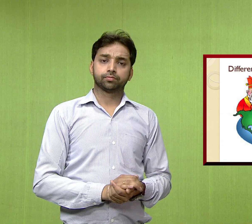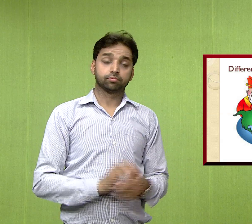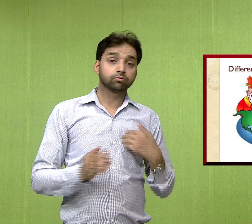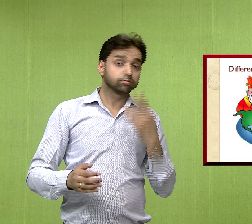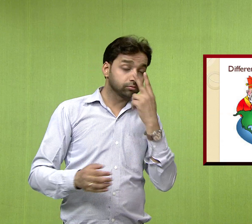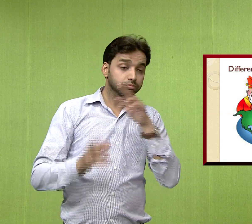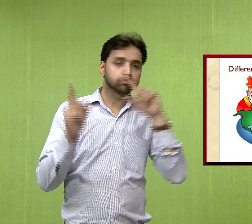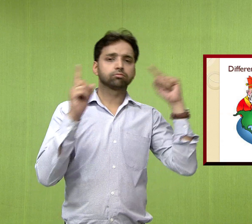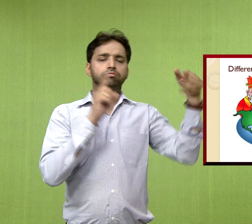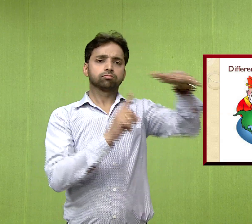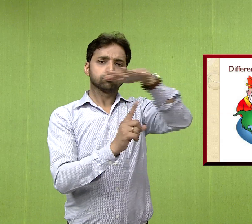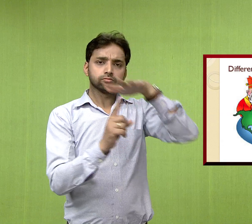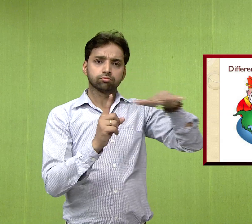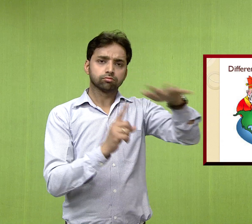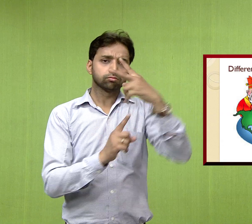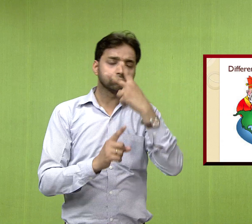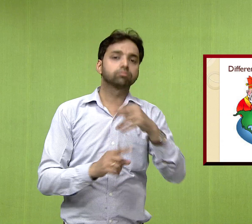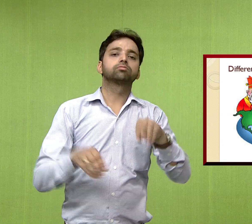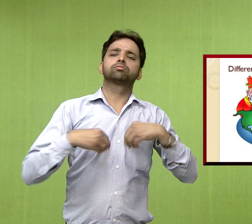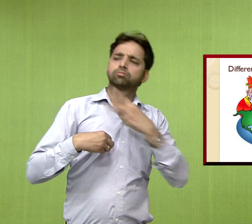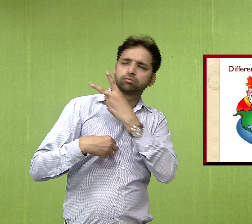in our surroundings itself.